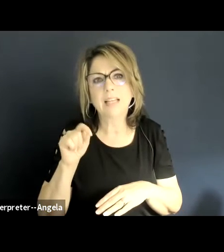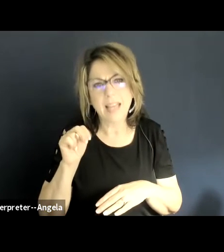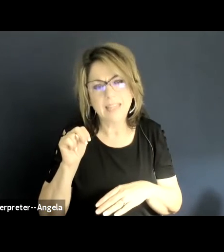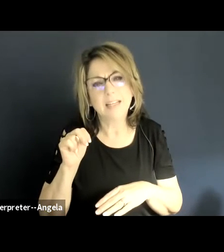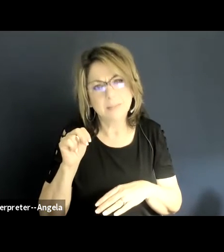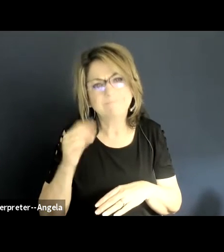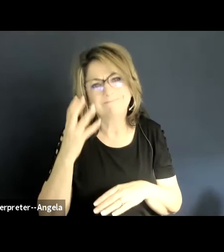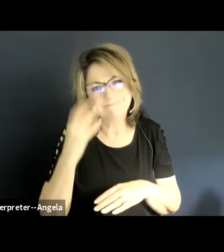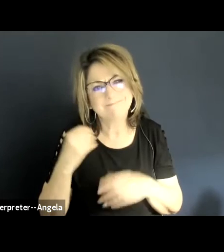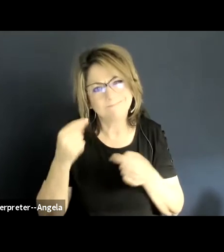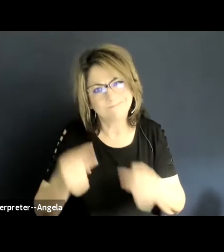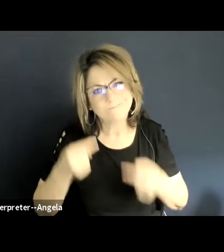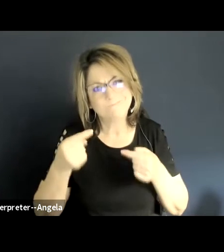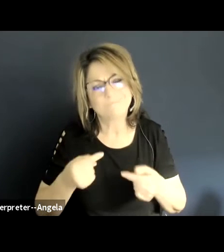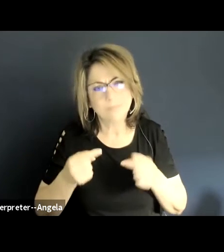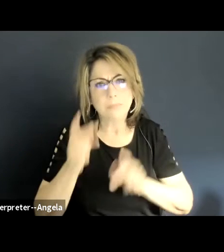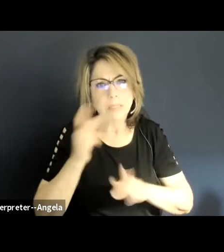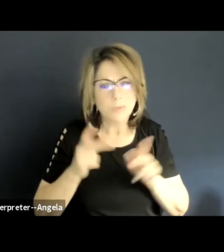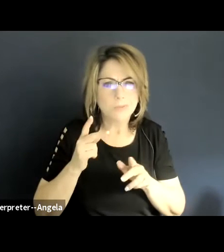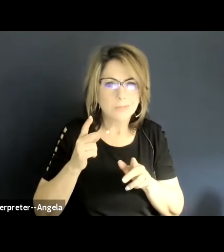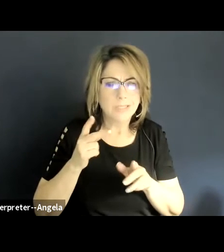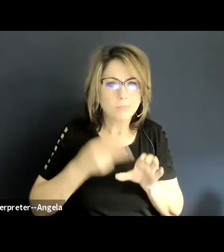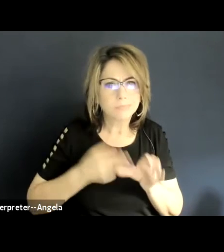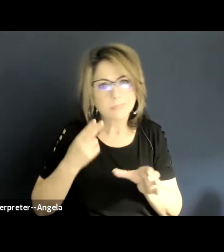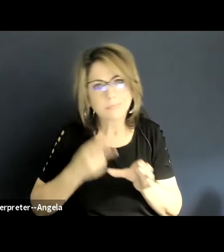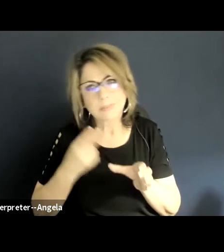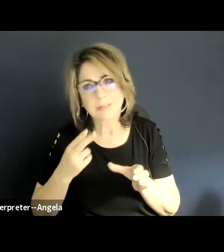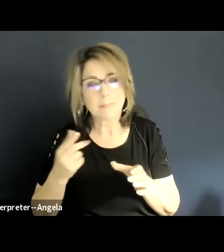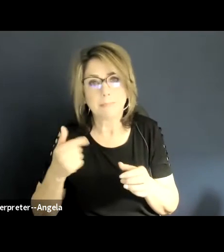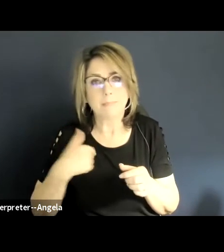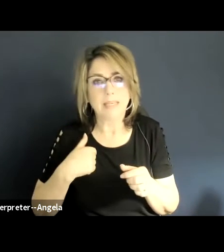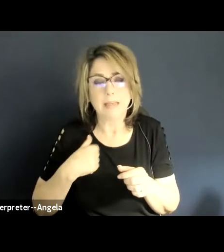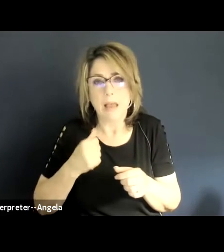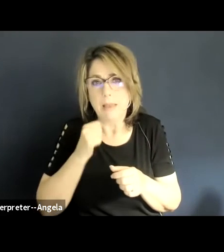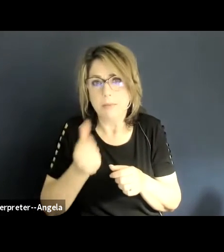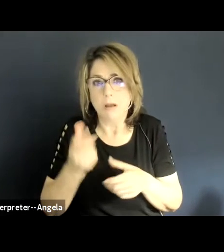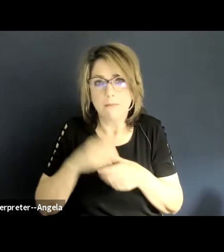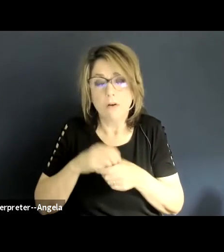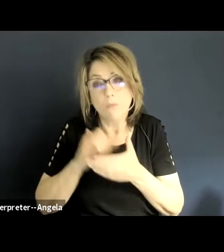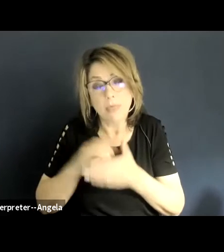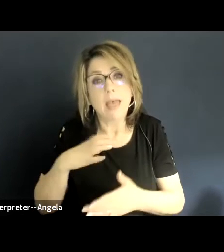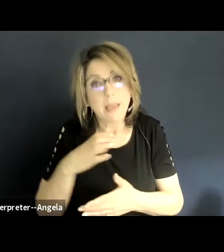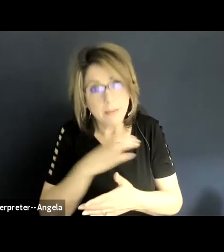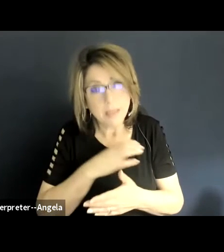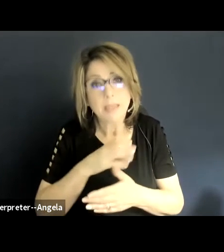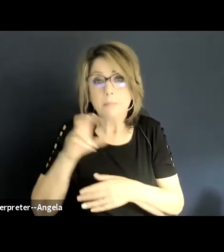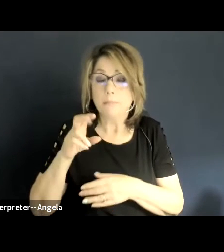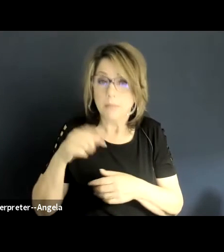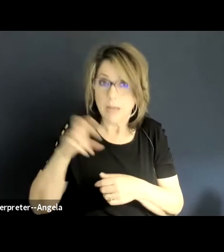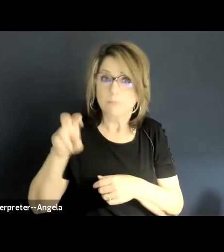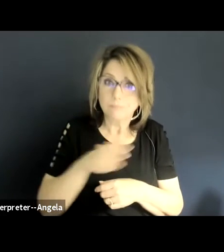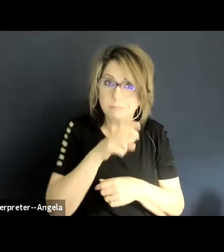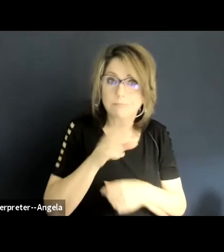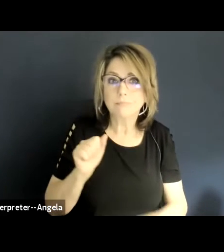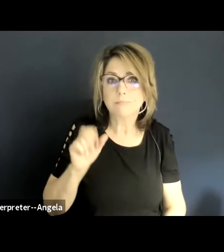and some people have left. So, you know, I'm no longer on that committee, but then I moved over to Anthem, which